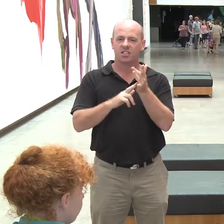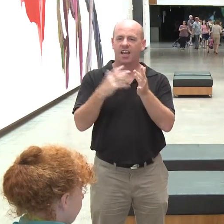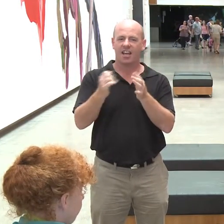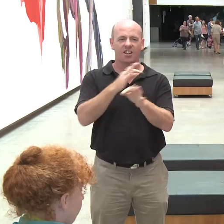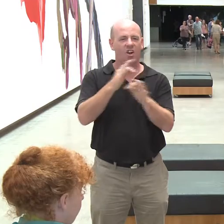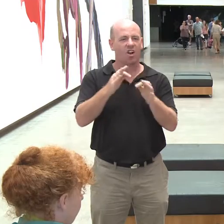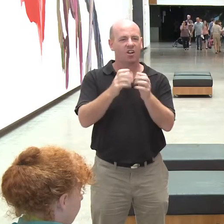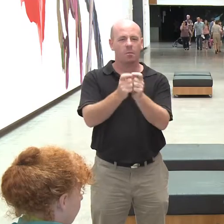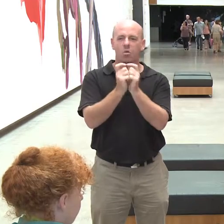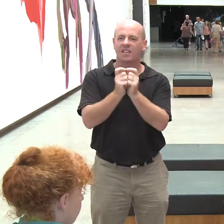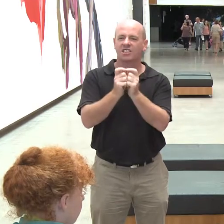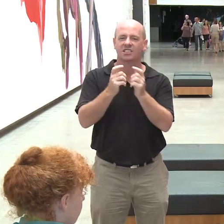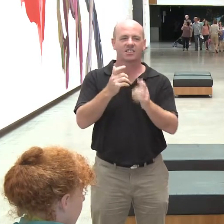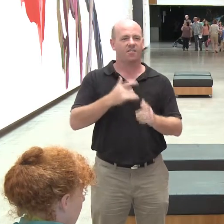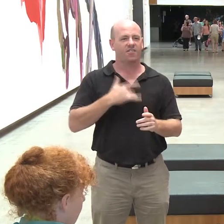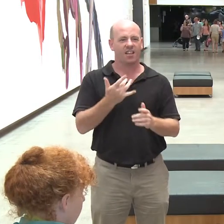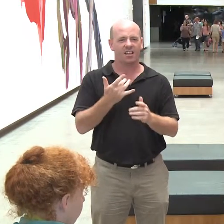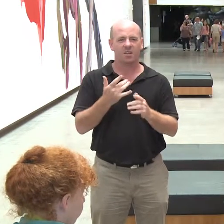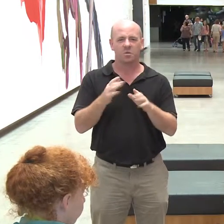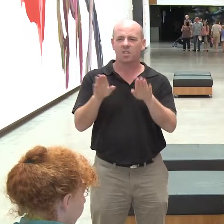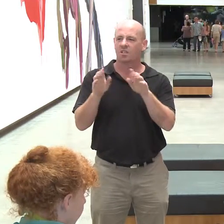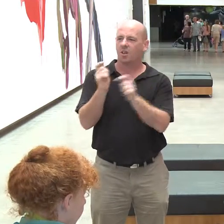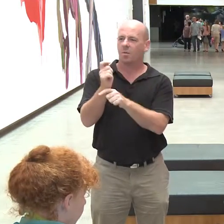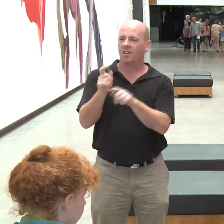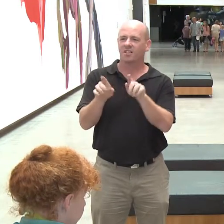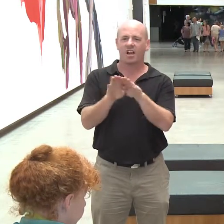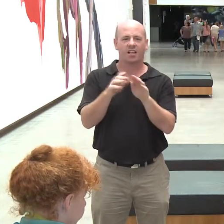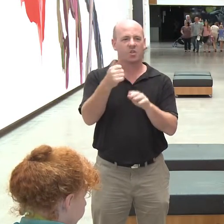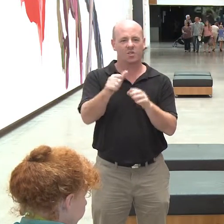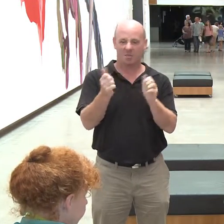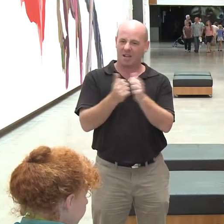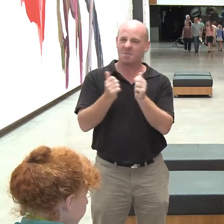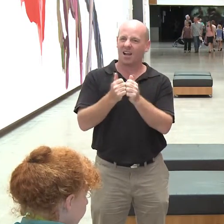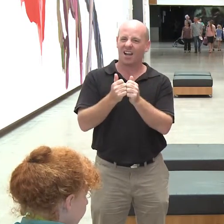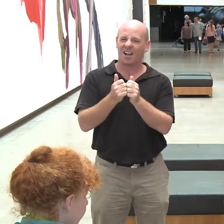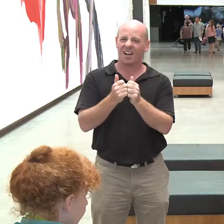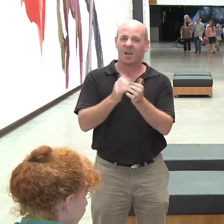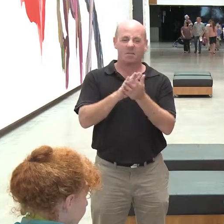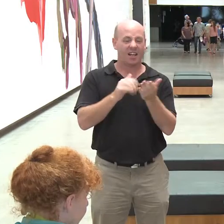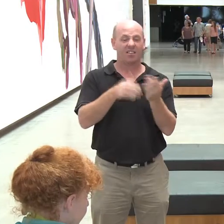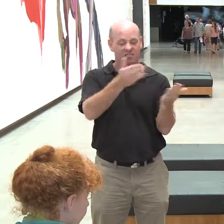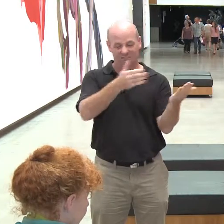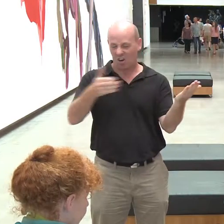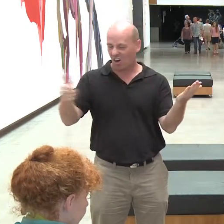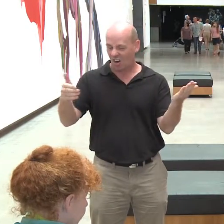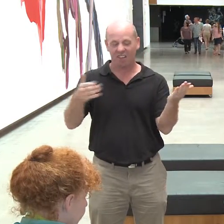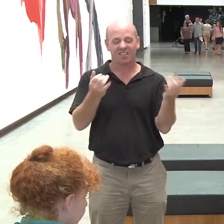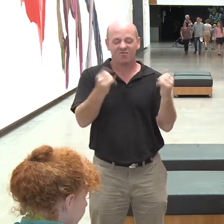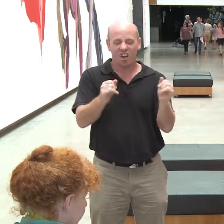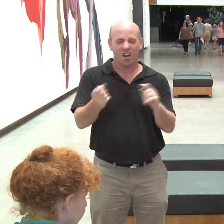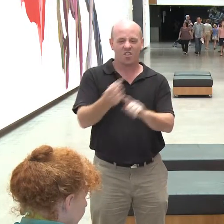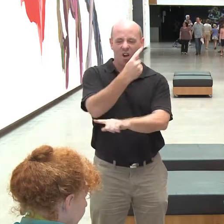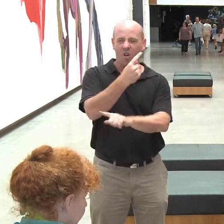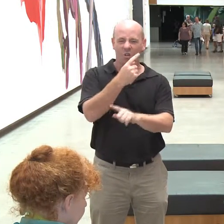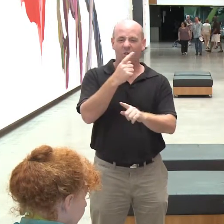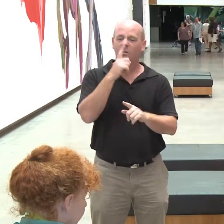non-precious feel to it. So it was almost like using paper. So it meant that if I did a number of works, if they